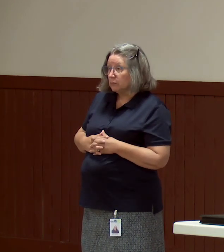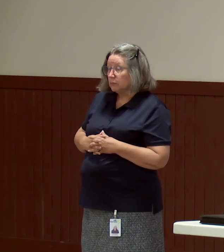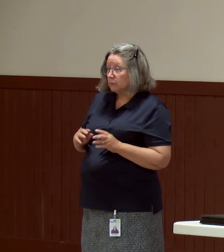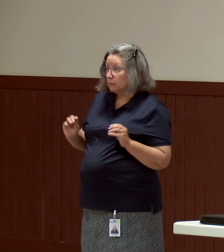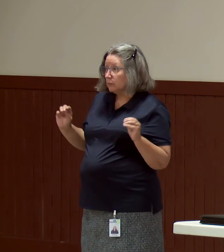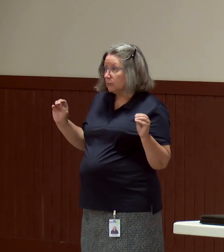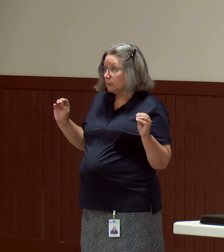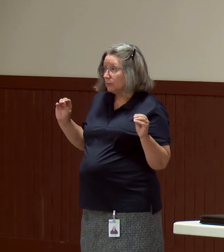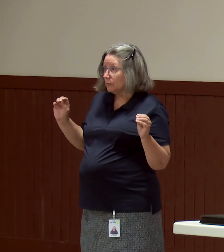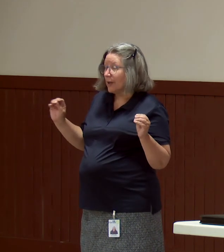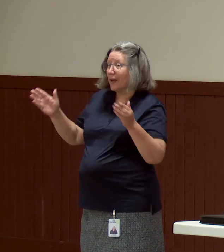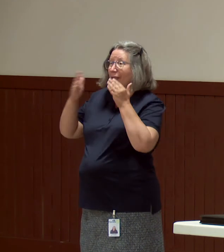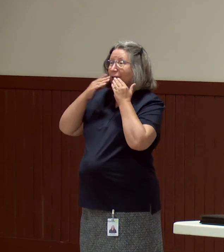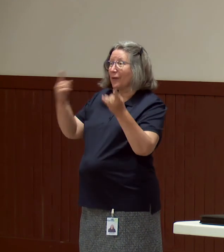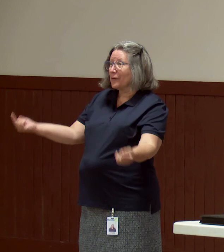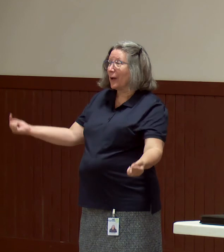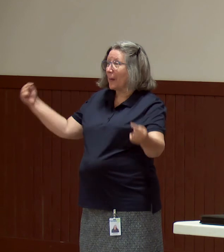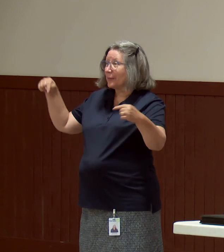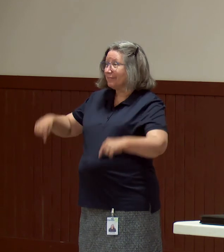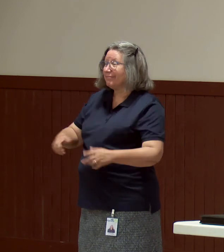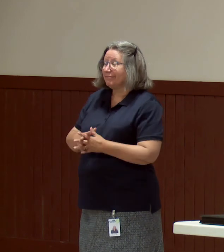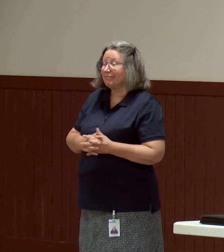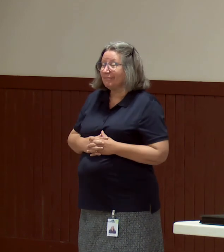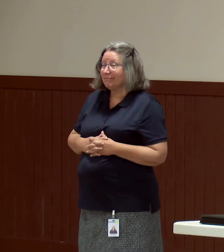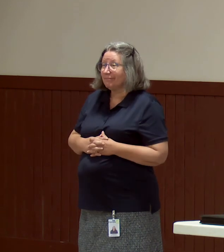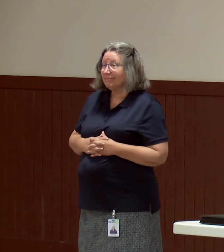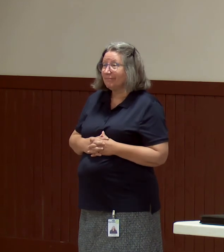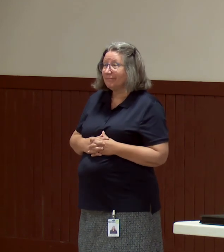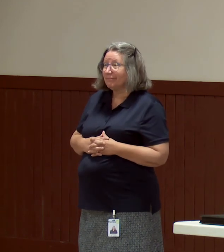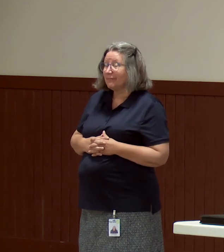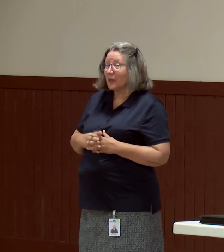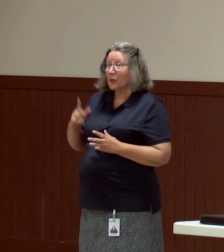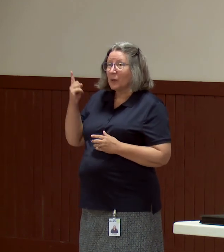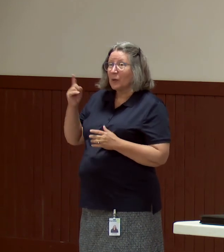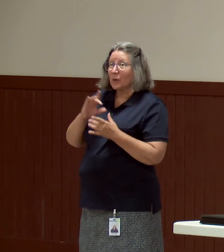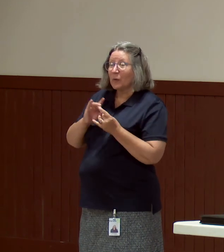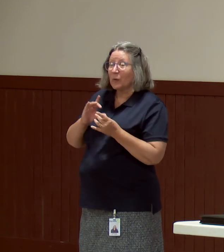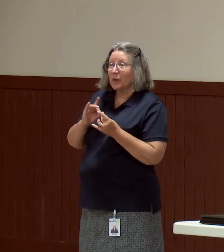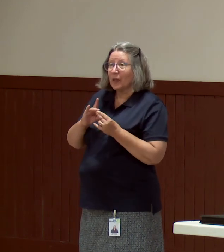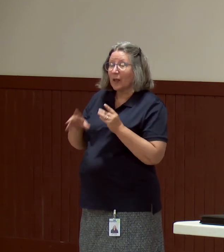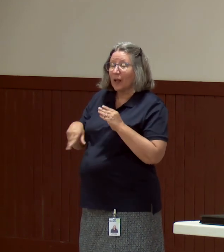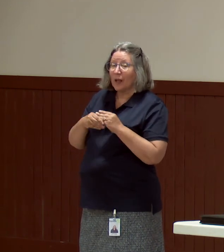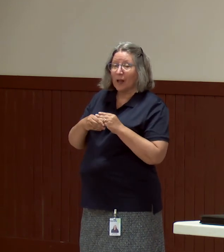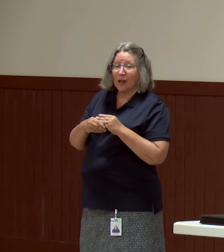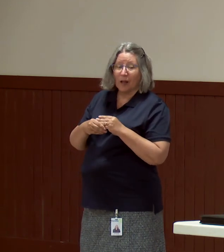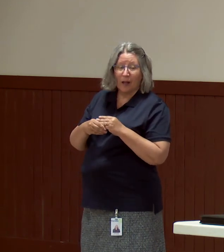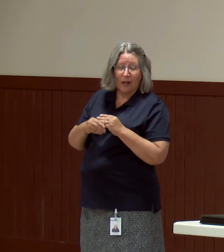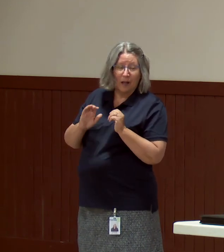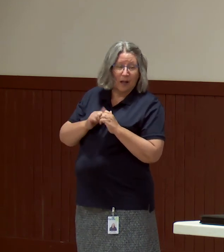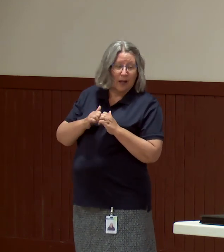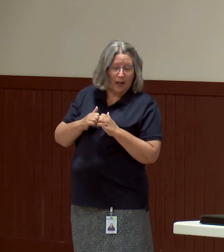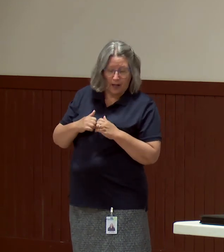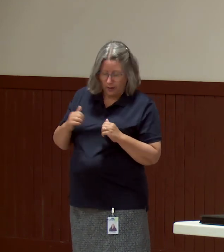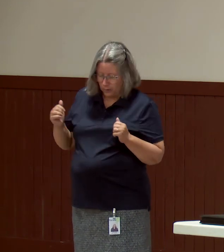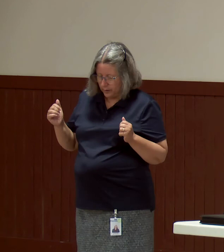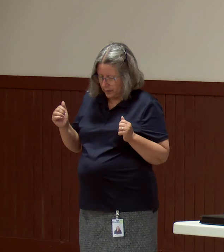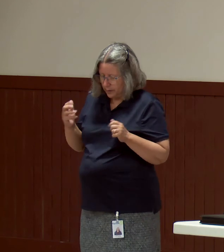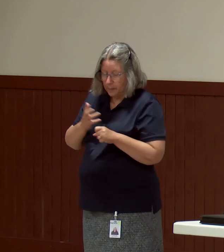Well, I'd like to thank you all for coming. The only comment I'd add is piggybacks on how to get people to